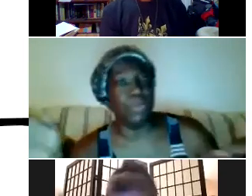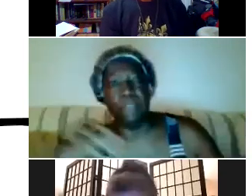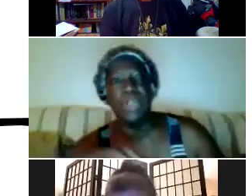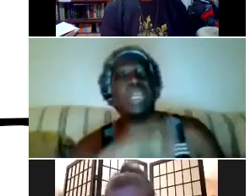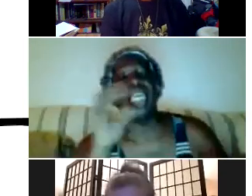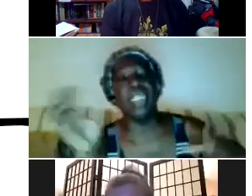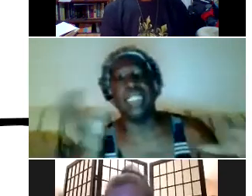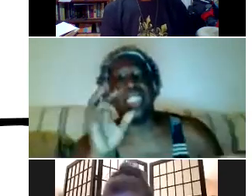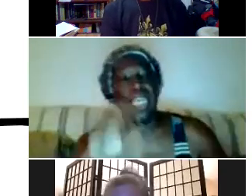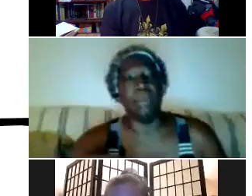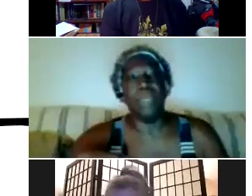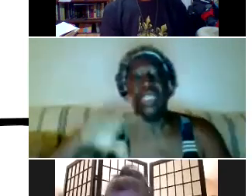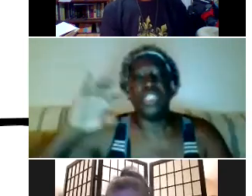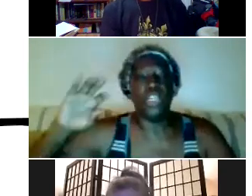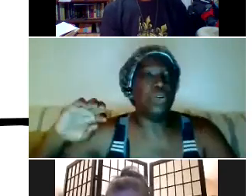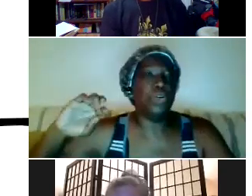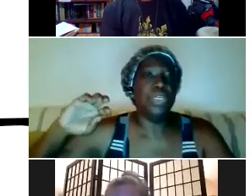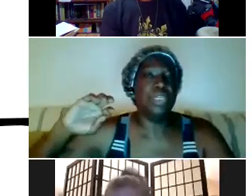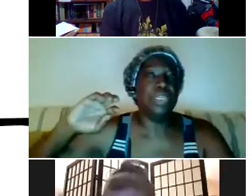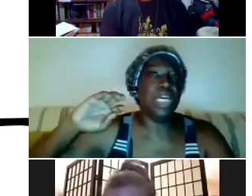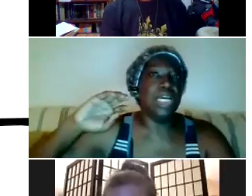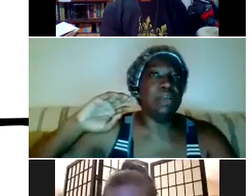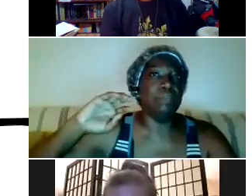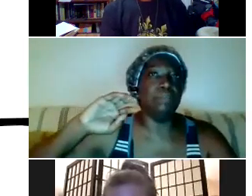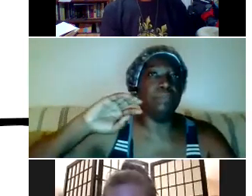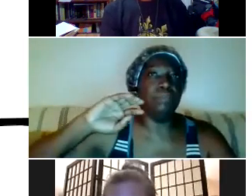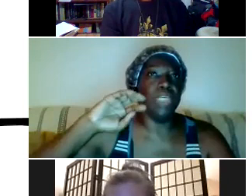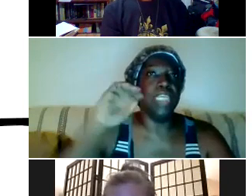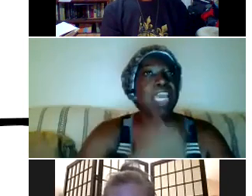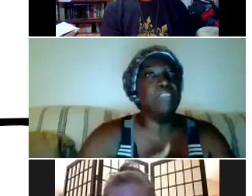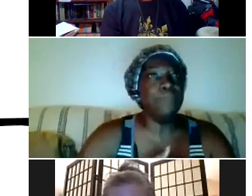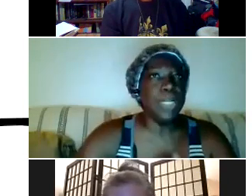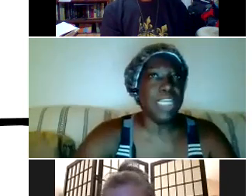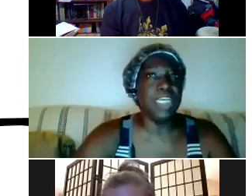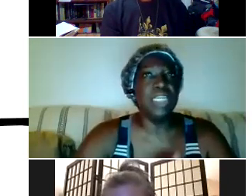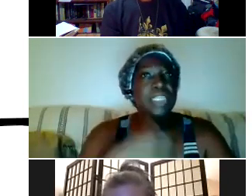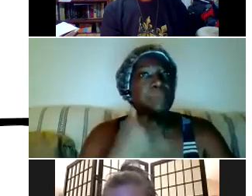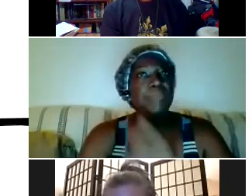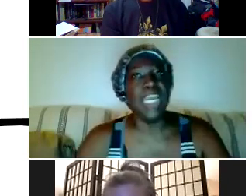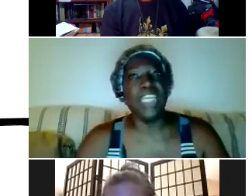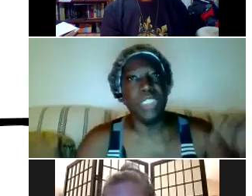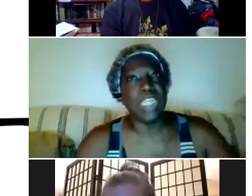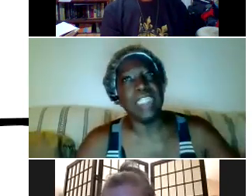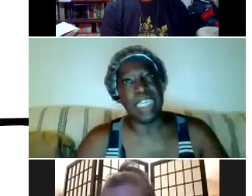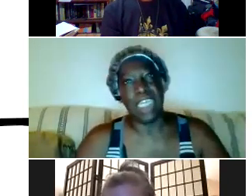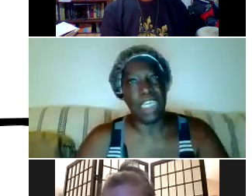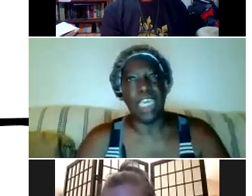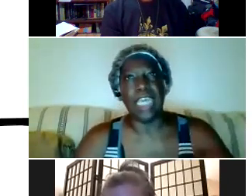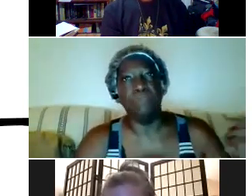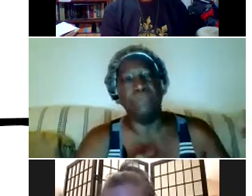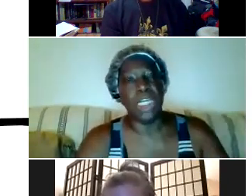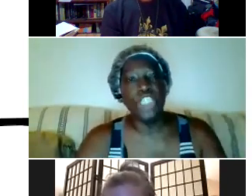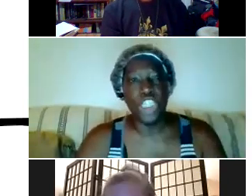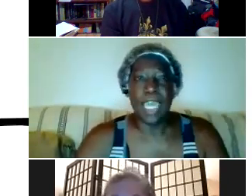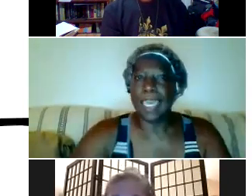or whatever. It's the same. So in California, they may not use SEE